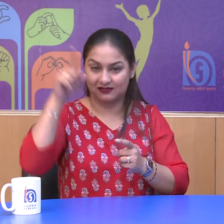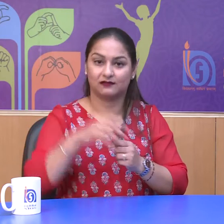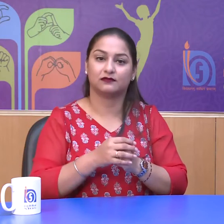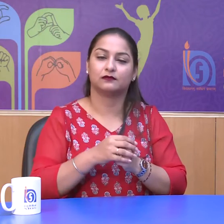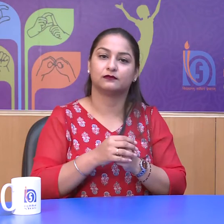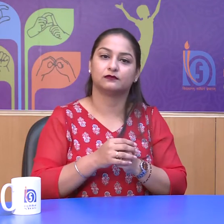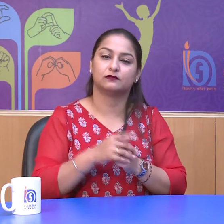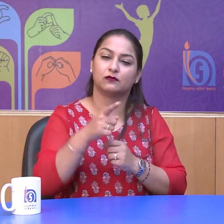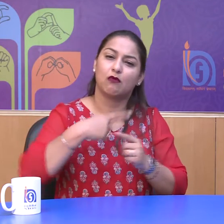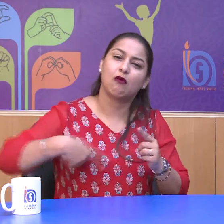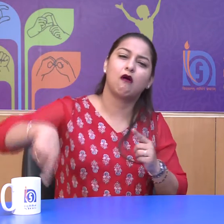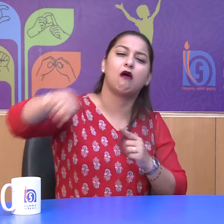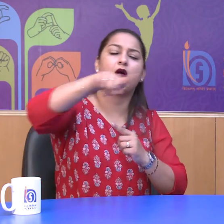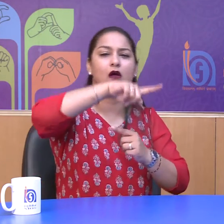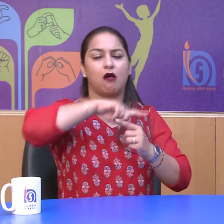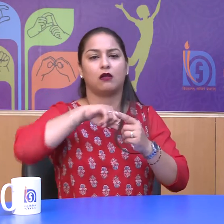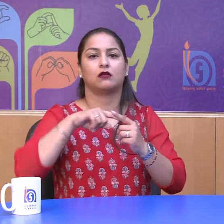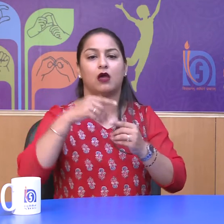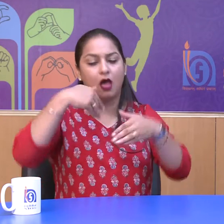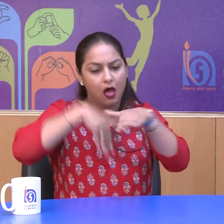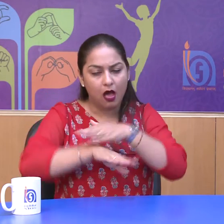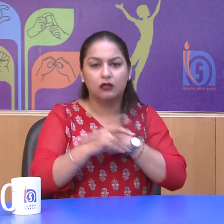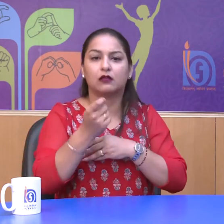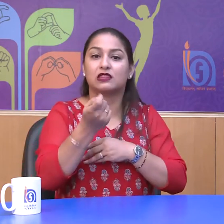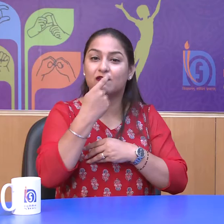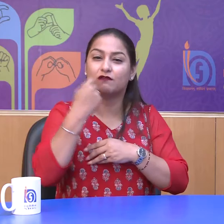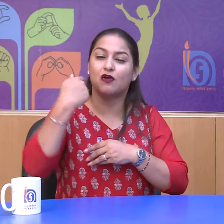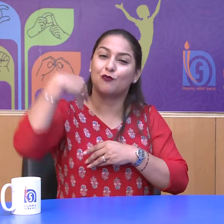almost the whole of the Ayurvedic material medica.